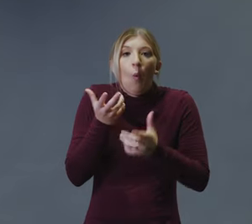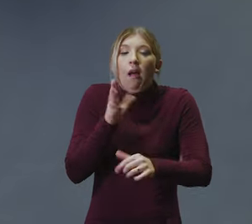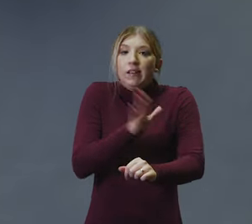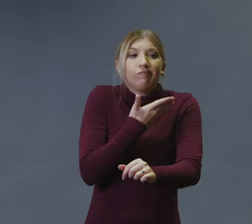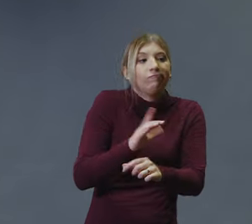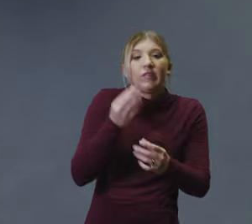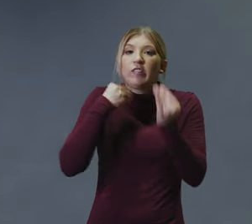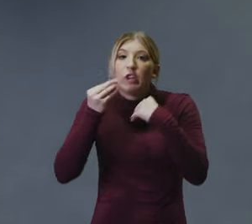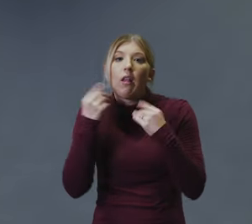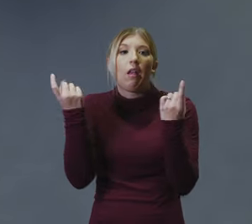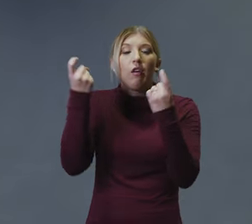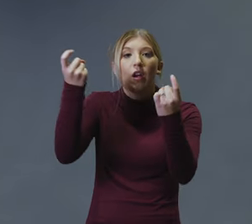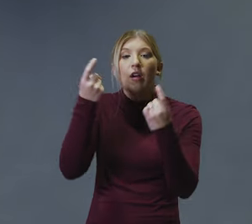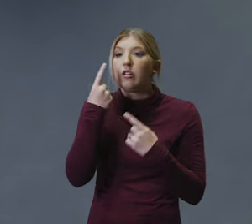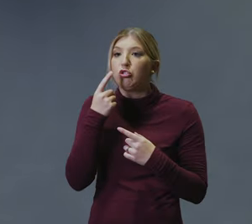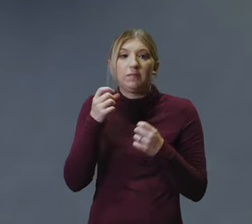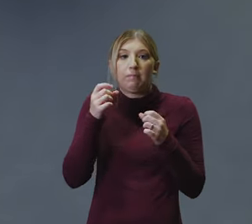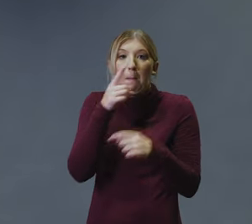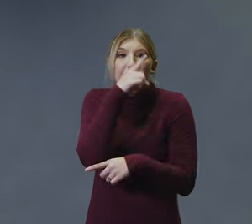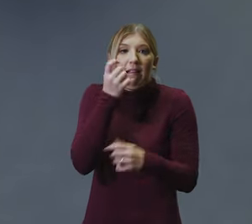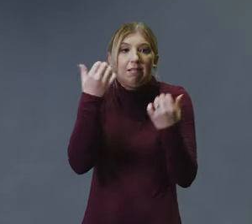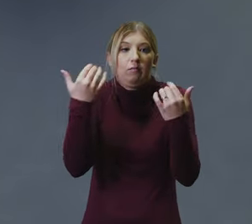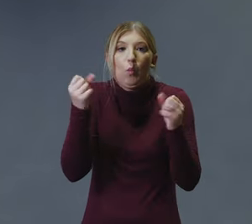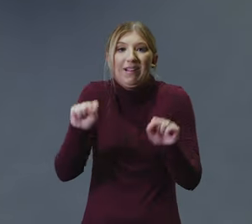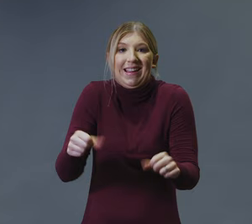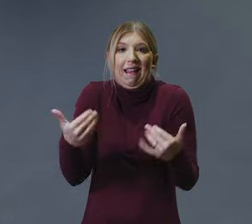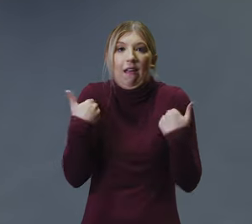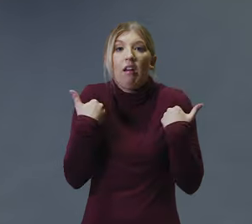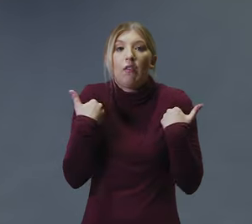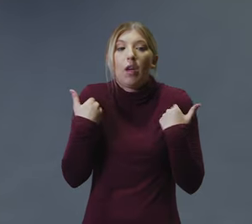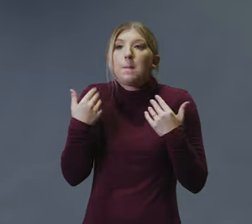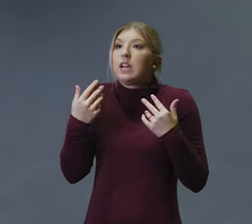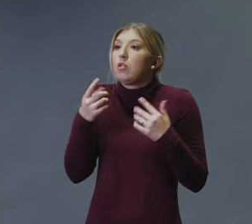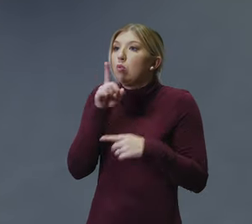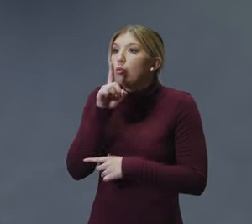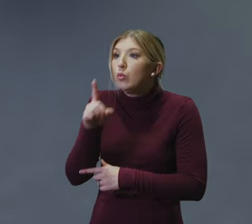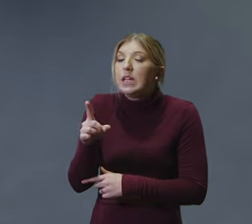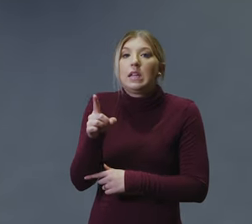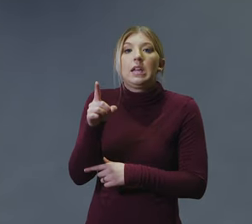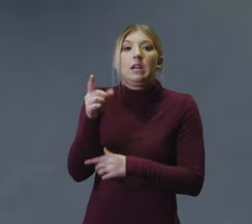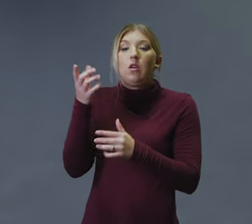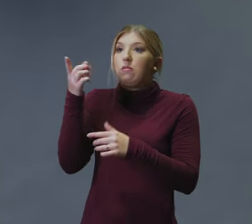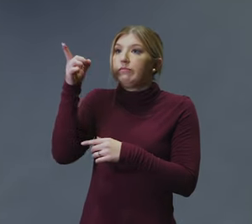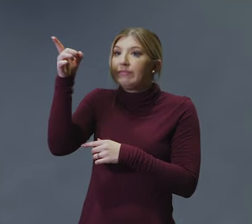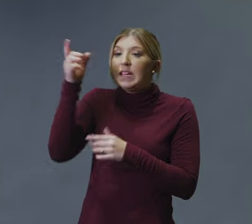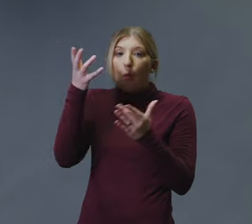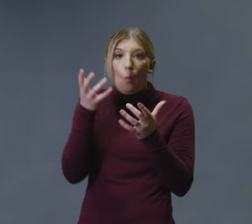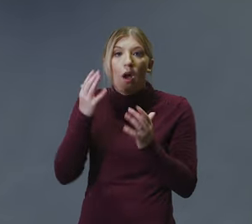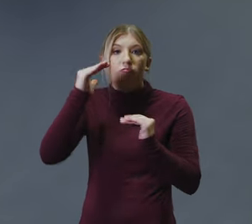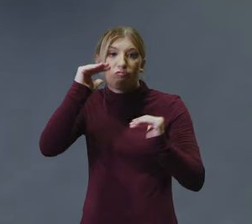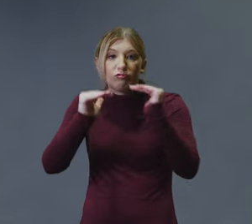and festivals for the sake of having them. Worship in the eyes of God consists of justice and